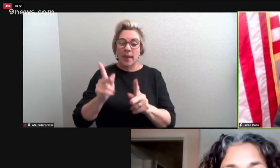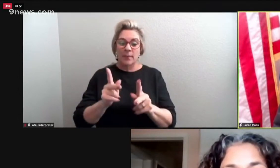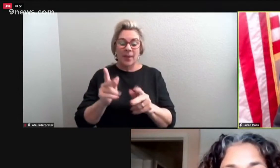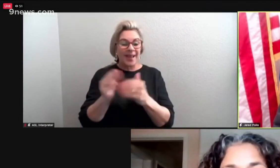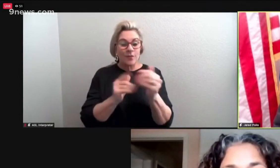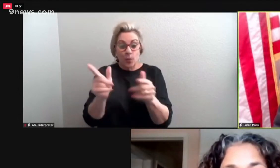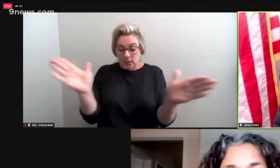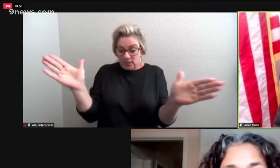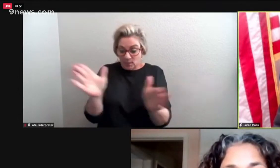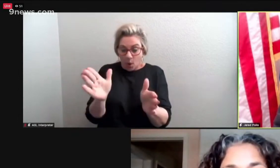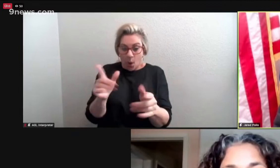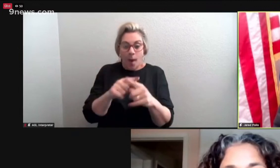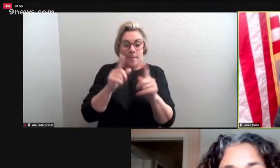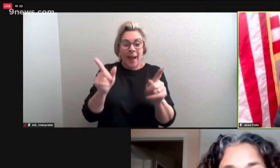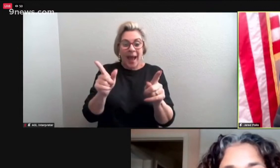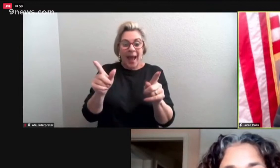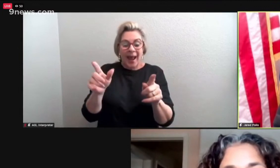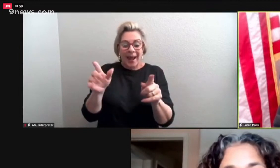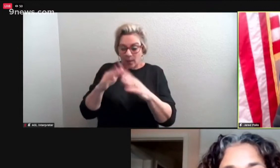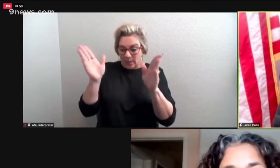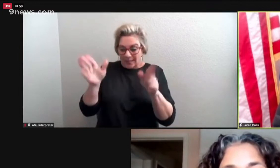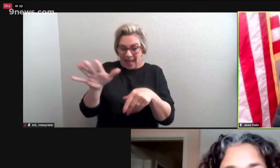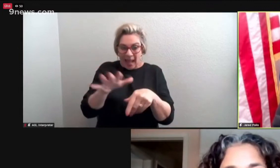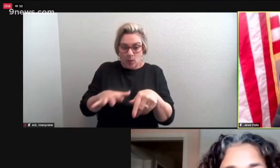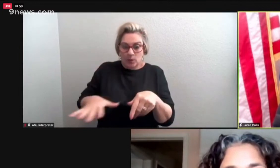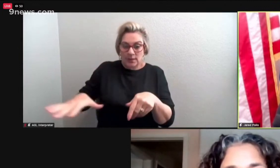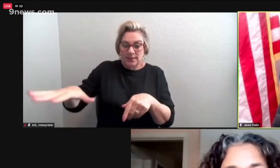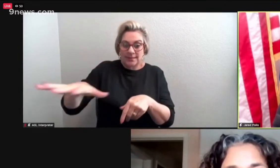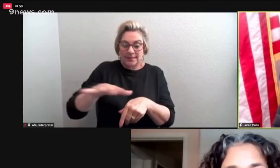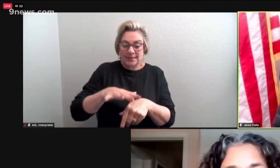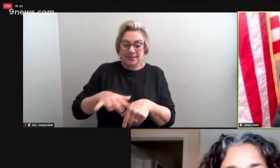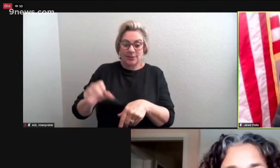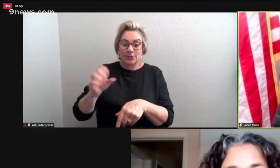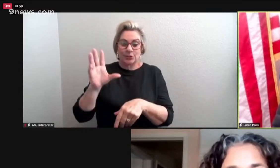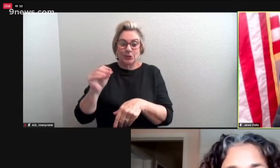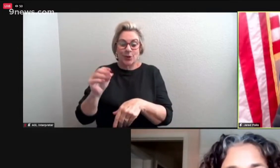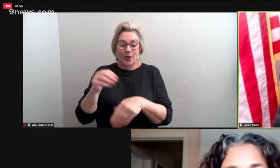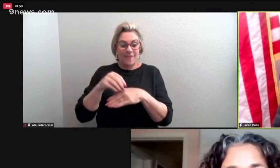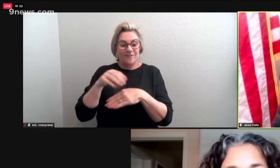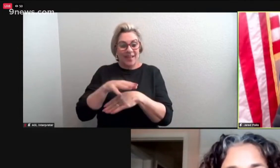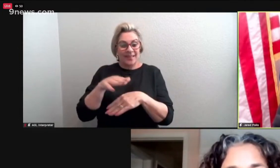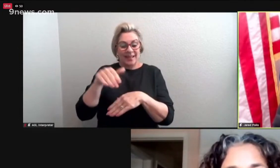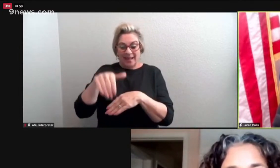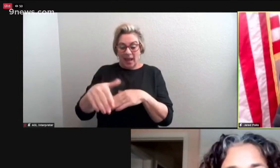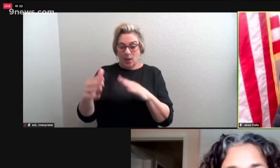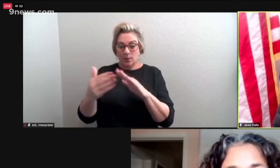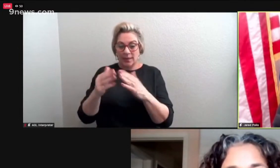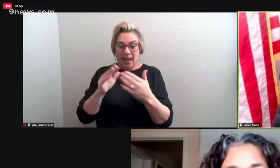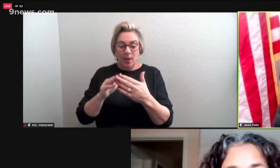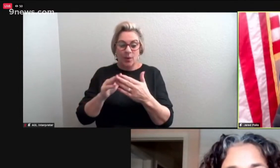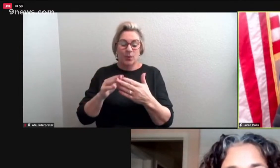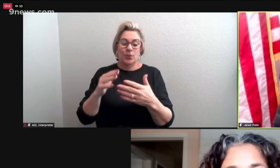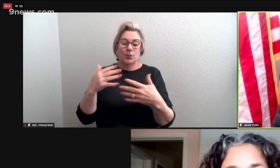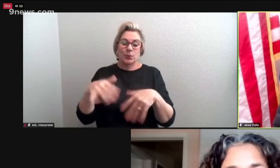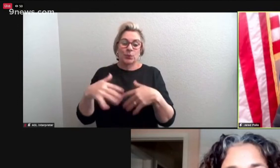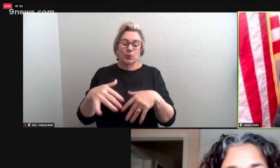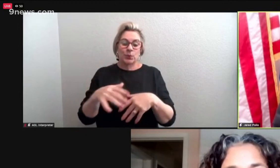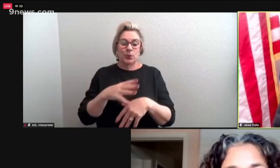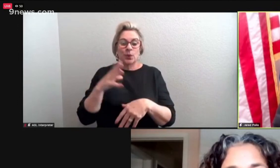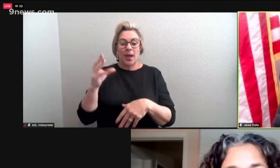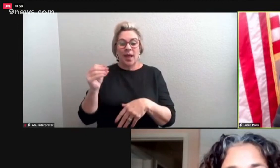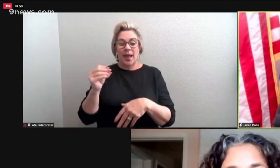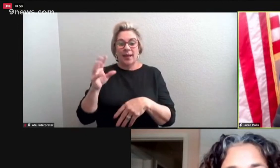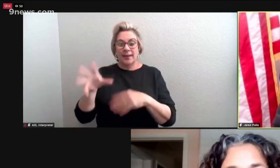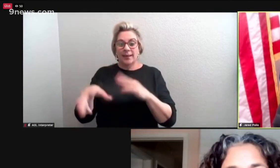size, because it essentially was an urban and suburban fire that affected downtown areas and subdevelopments, egged on